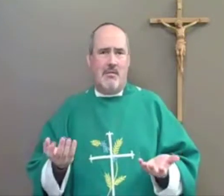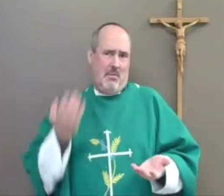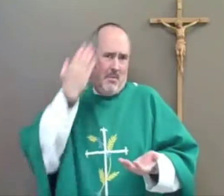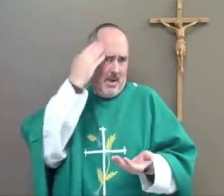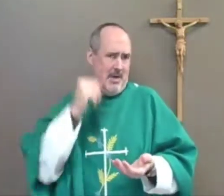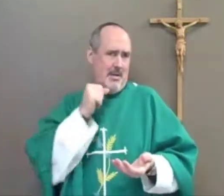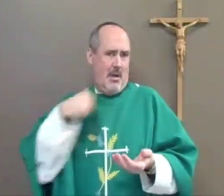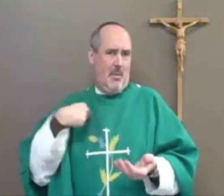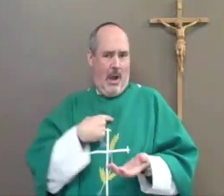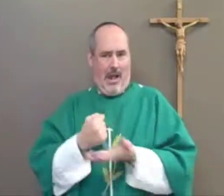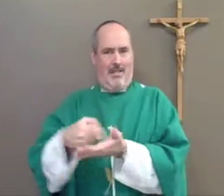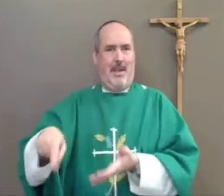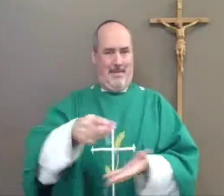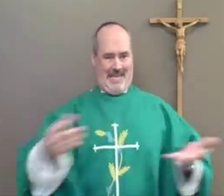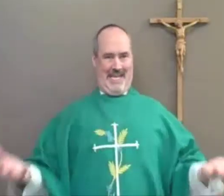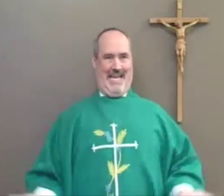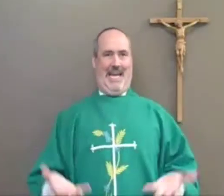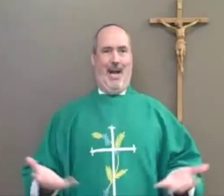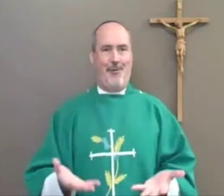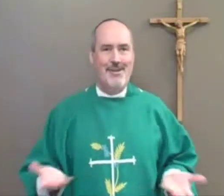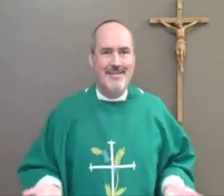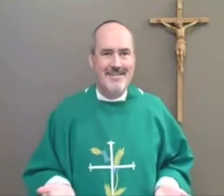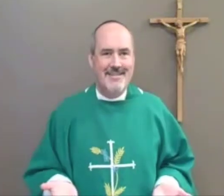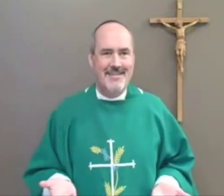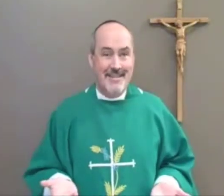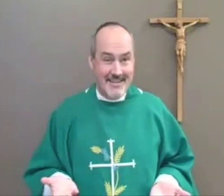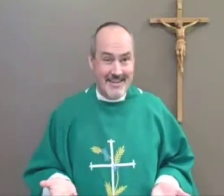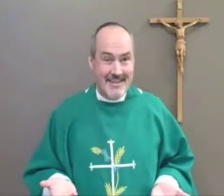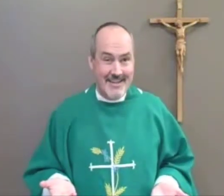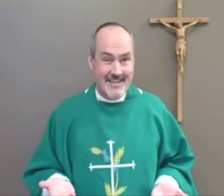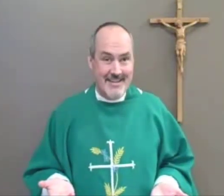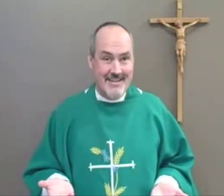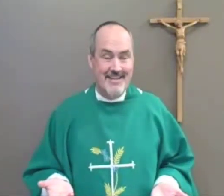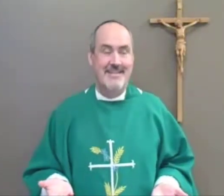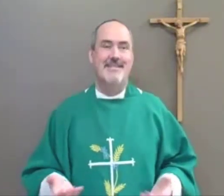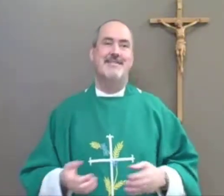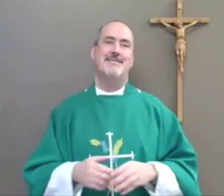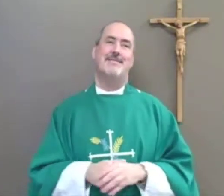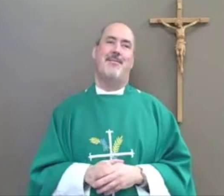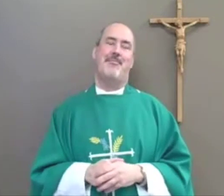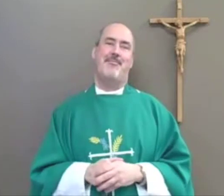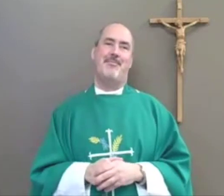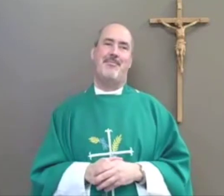clothe their children. So why don't we help some of those people here?